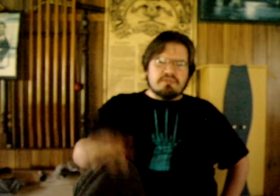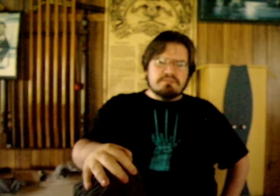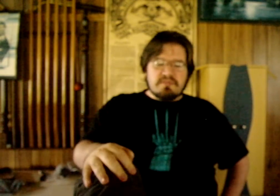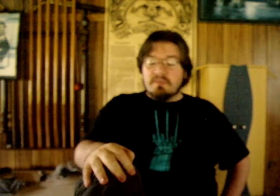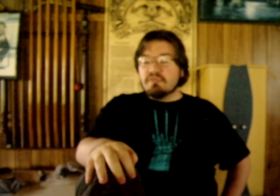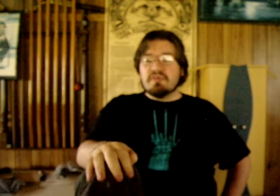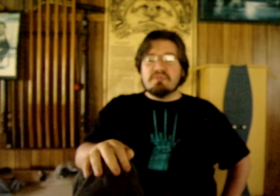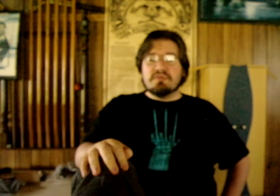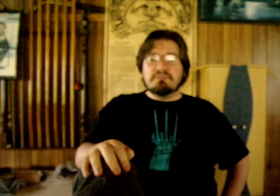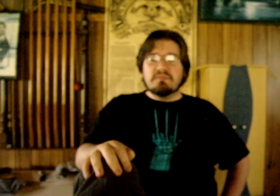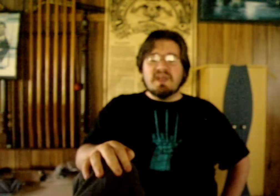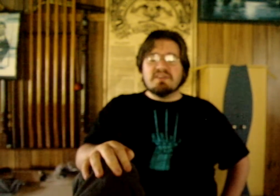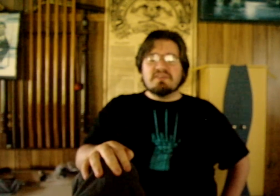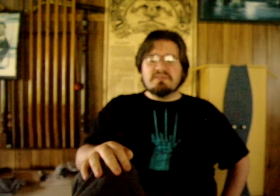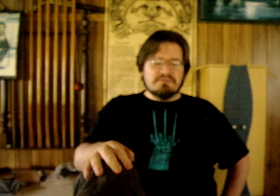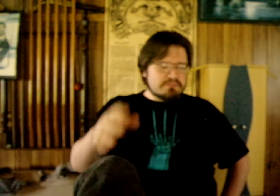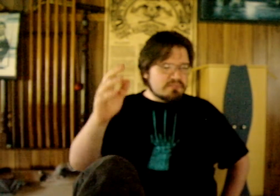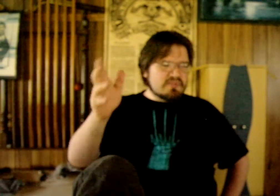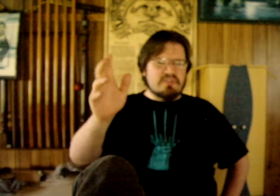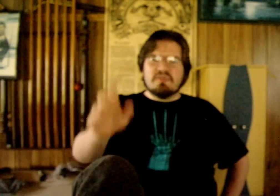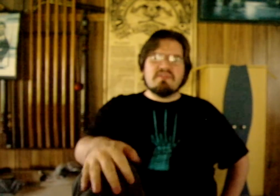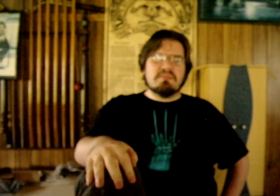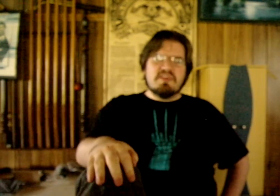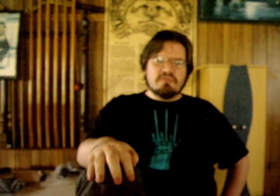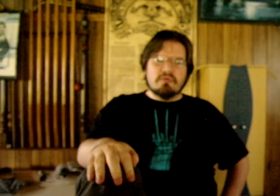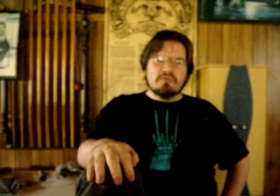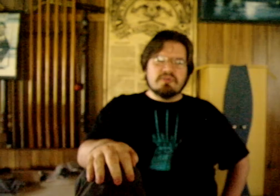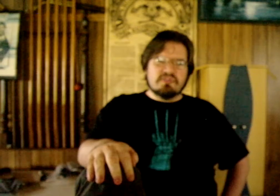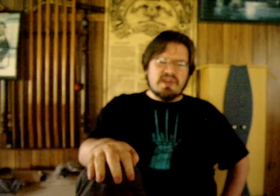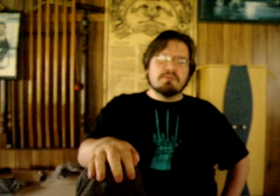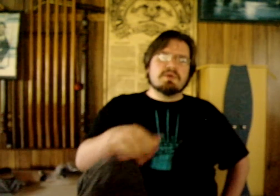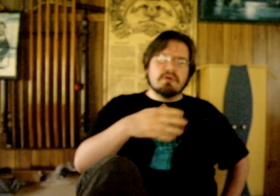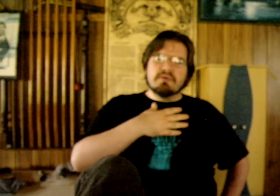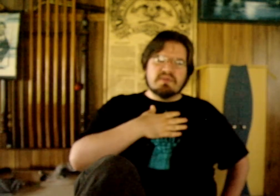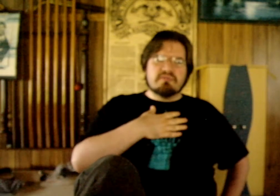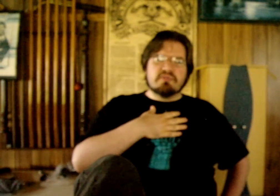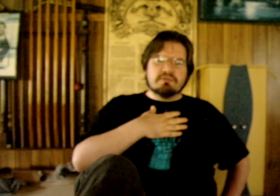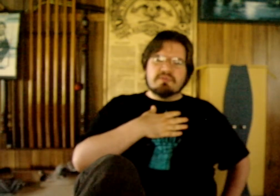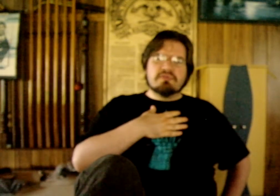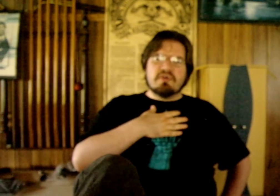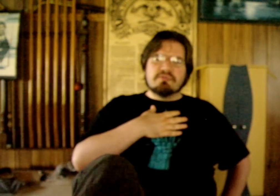I'm Aussie Griffin, and please, have a peaceful day where you only conflict with yourself.